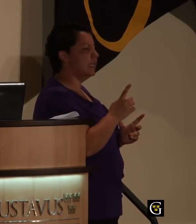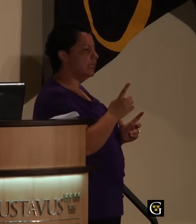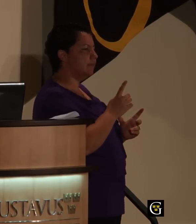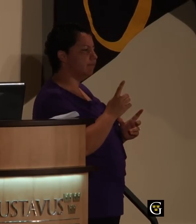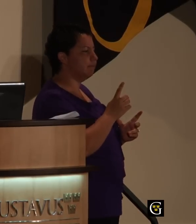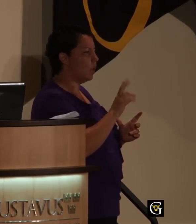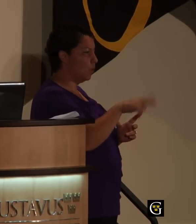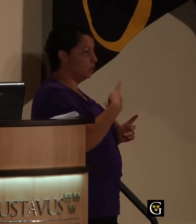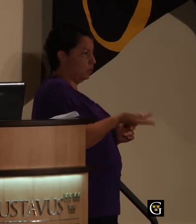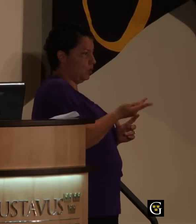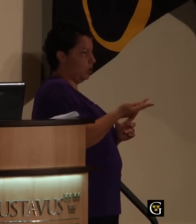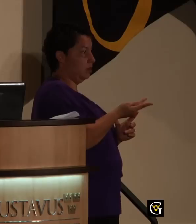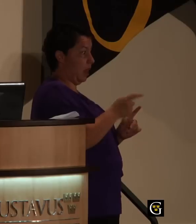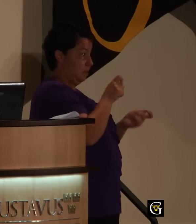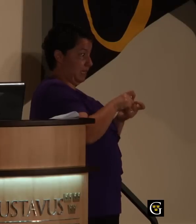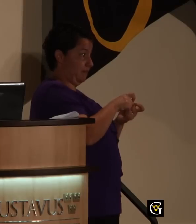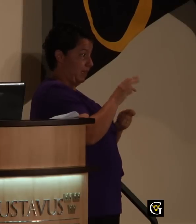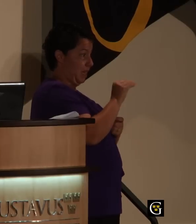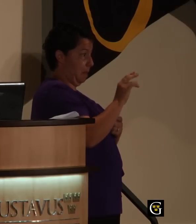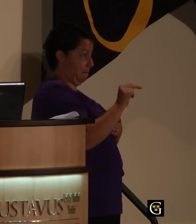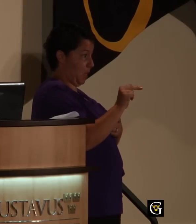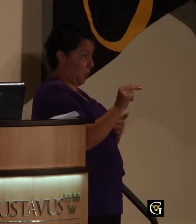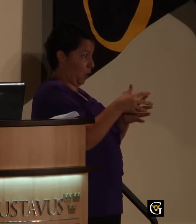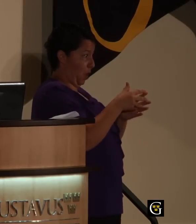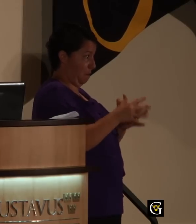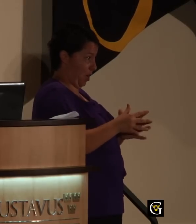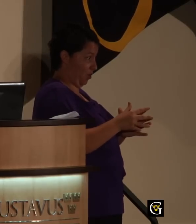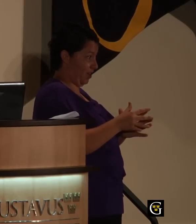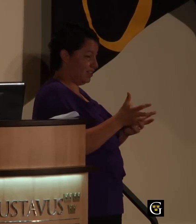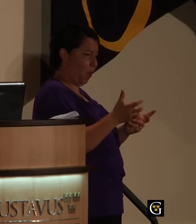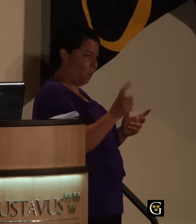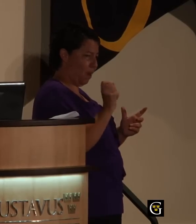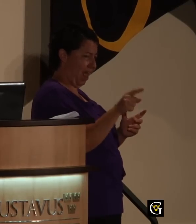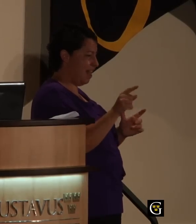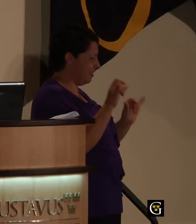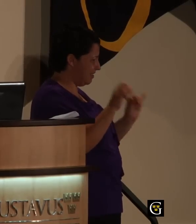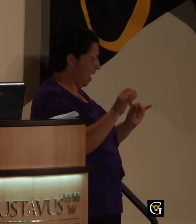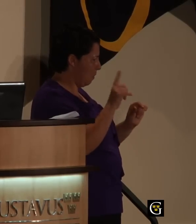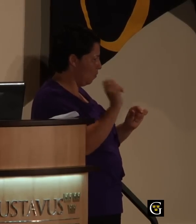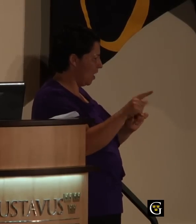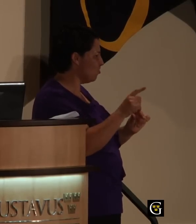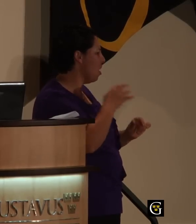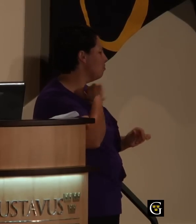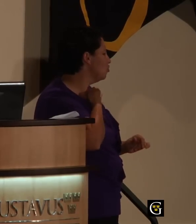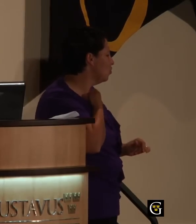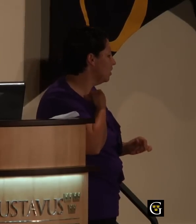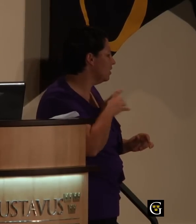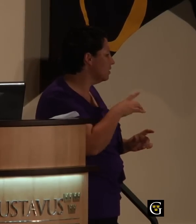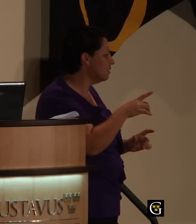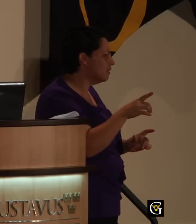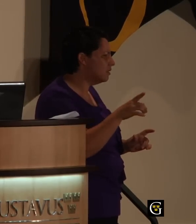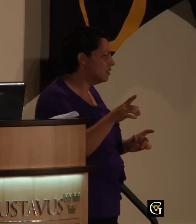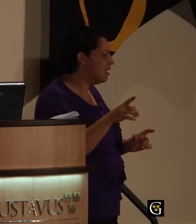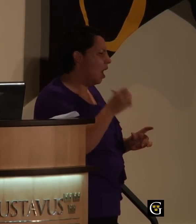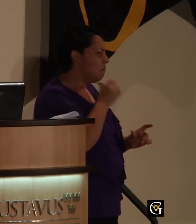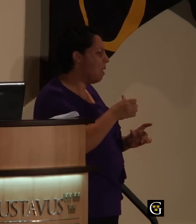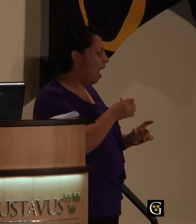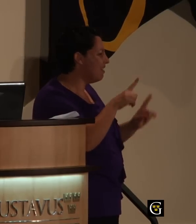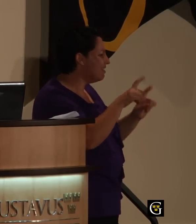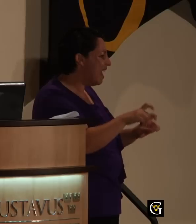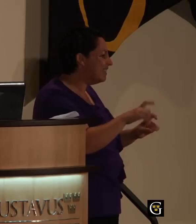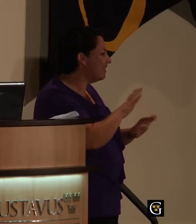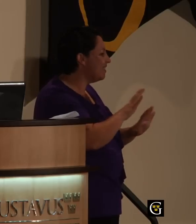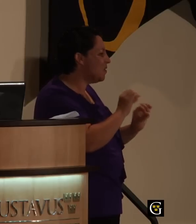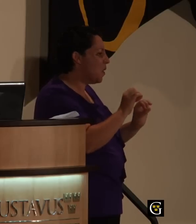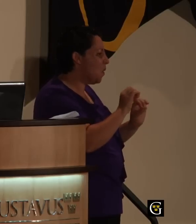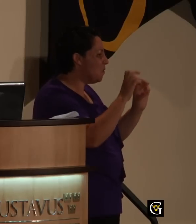specifically Minnesota Americans. So I'd like to ask the same question here. Just out of curiosity, you're not being evaluated, there's no test